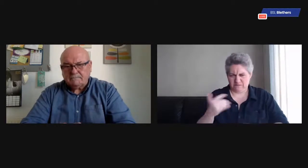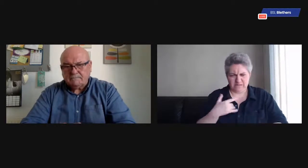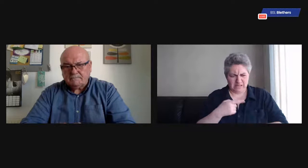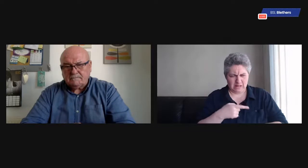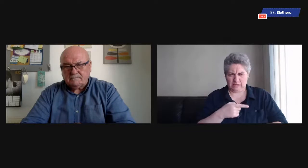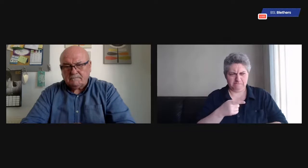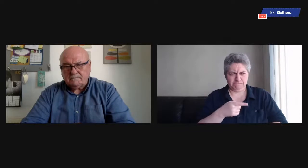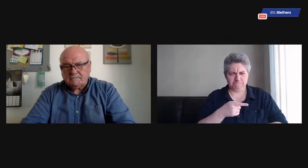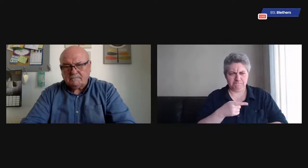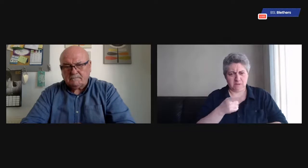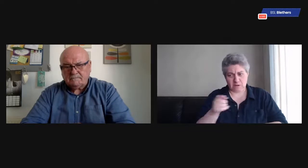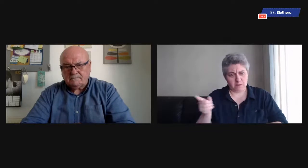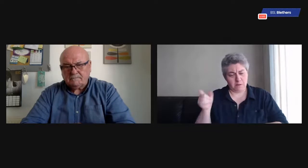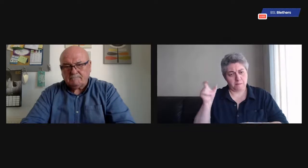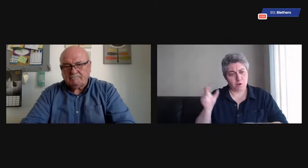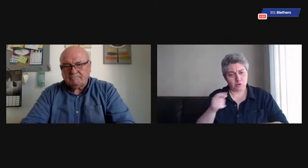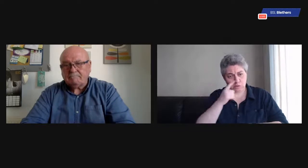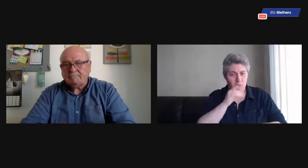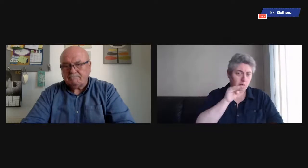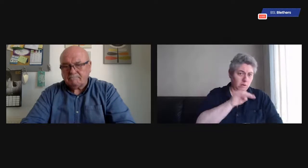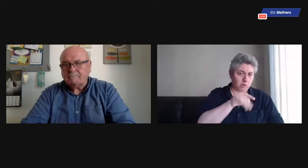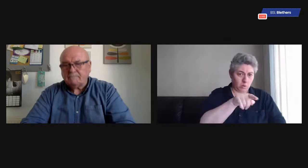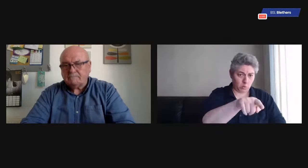anybody, someone that you trust, and you think,